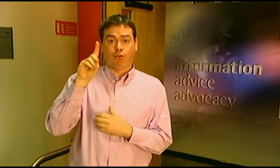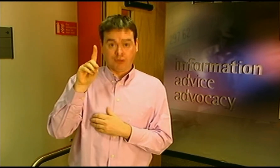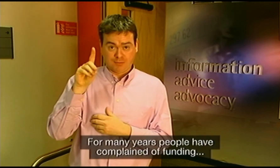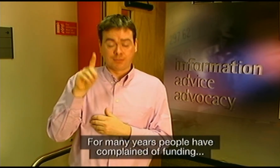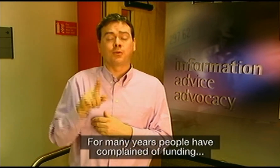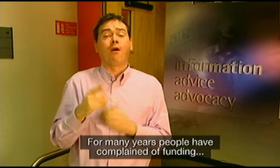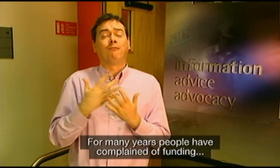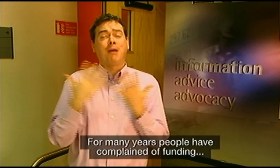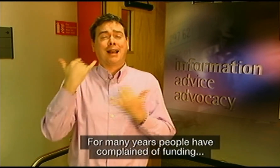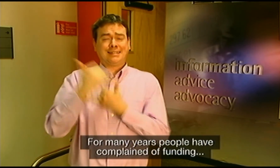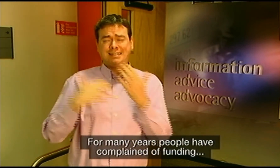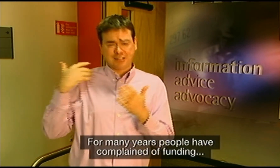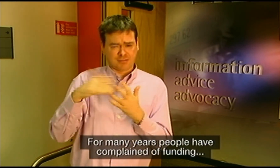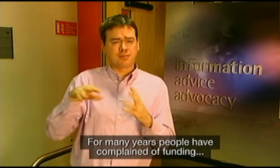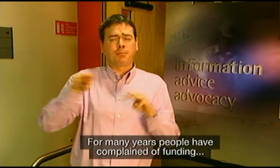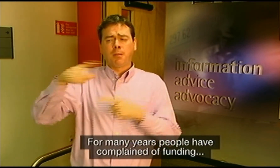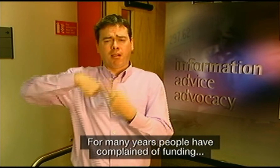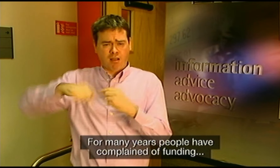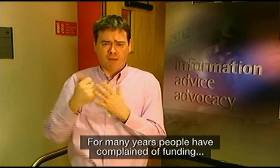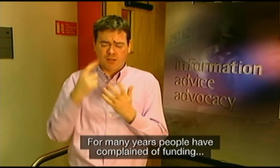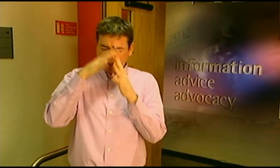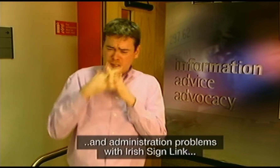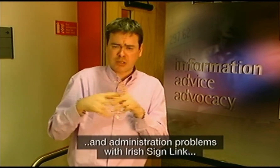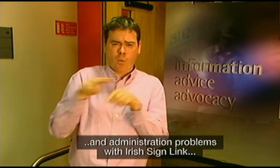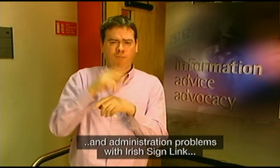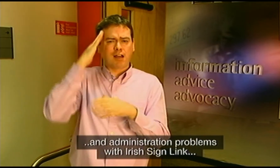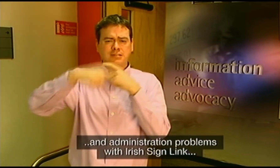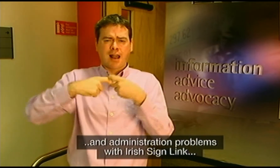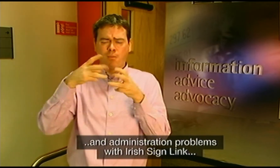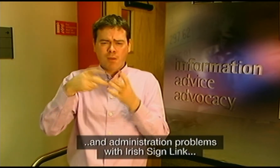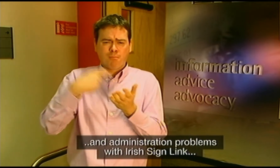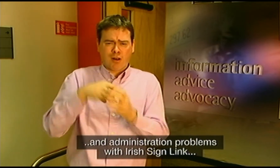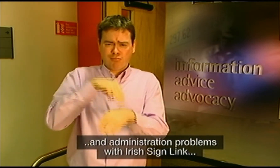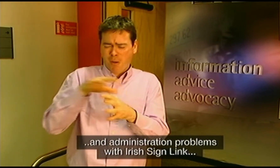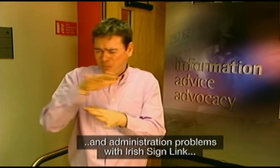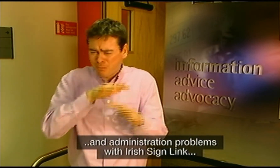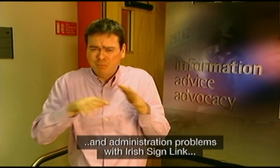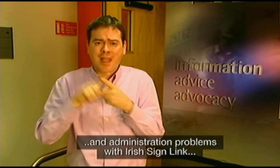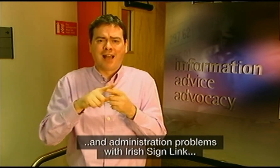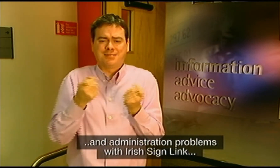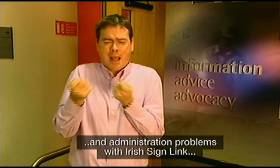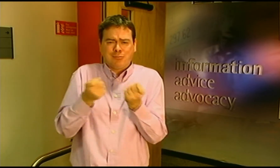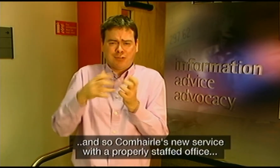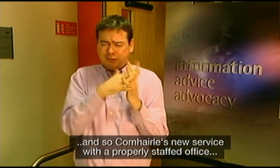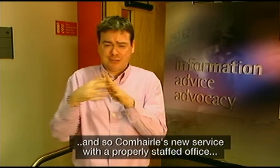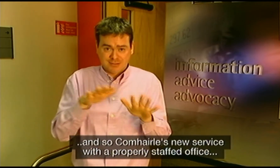For many years, people have complained of funding and administration problems with Irish Sign Link. And so, Corla's